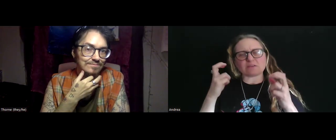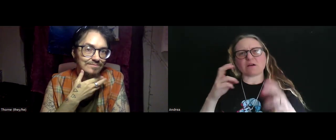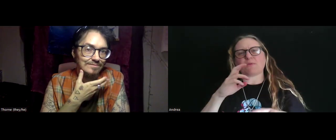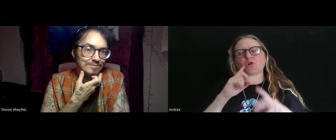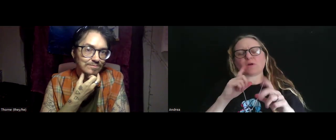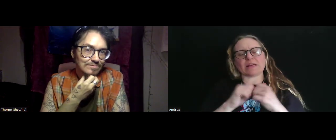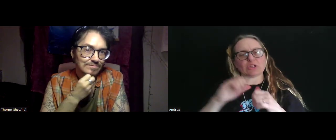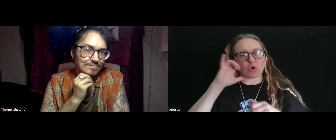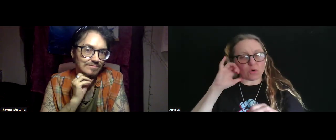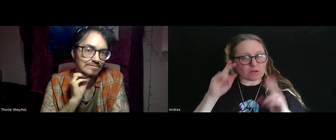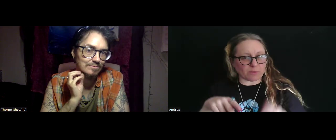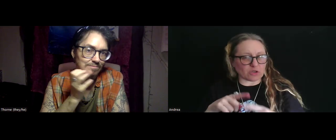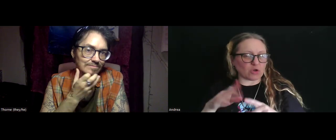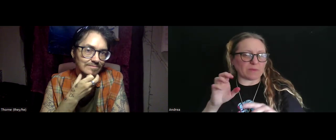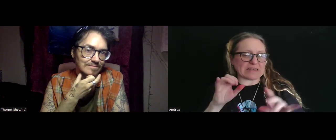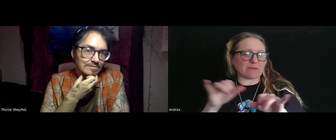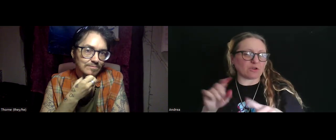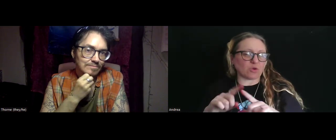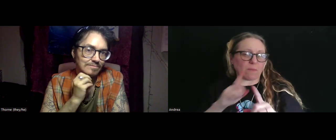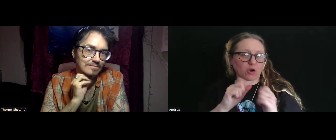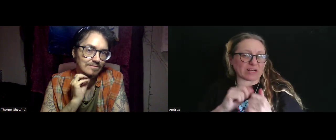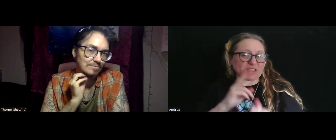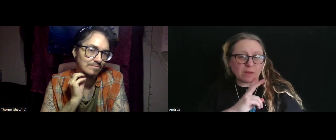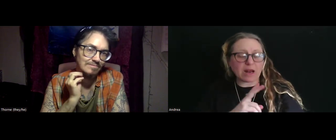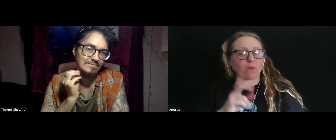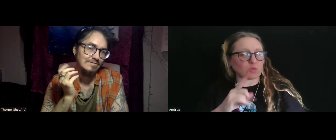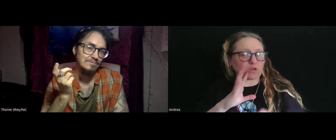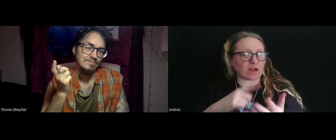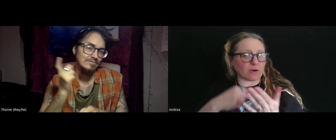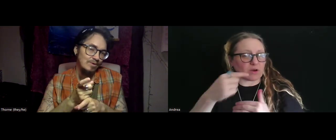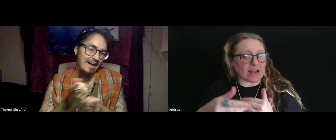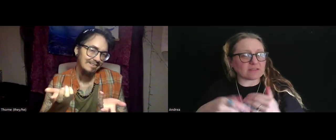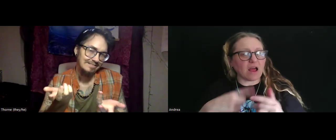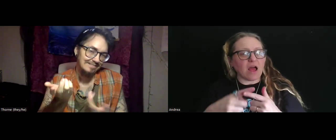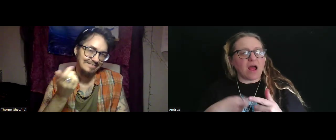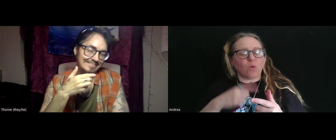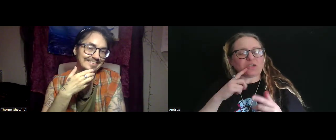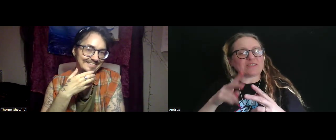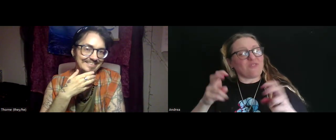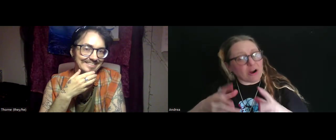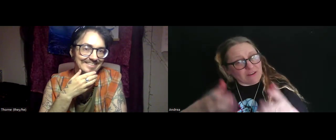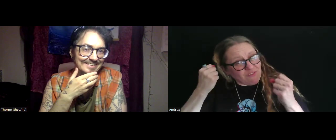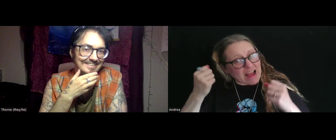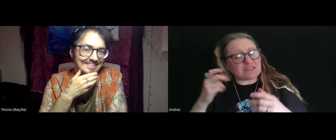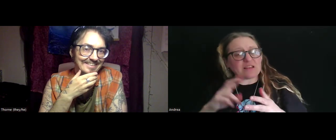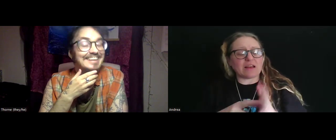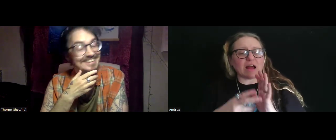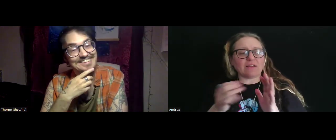a Mercury in Taurus person to be similar to a Mercury in Gemini, which we'll talk about next, which is very fast. And I